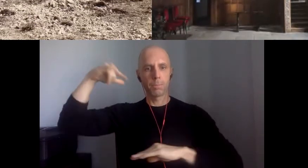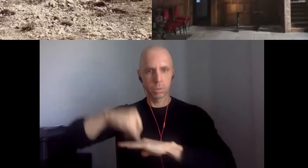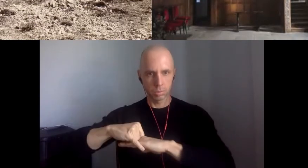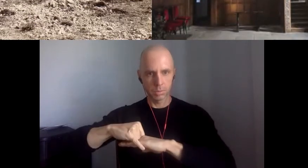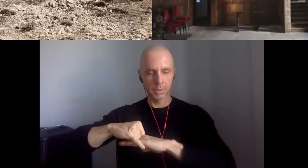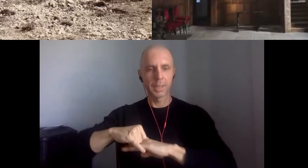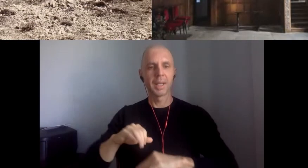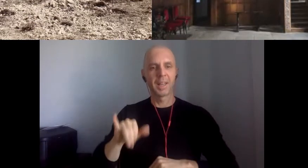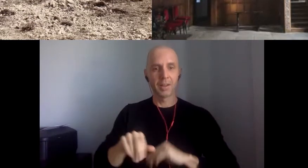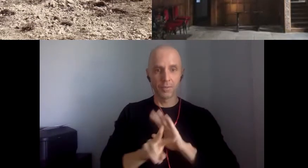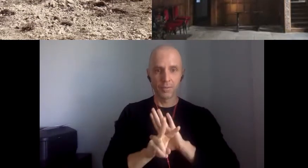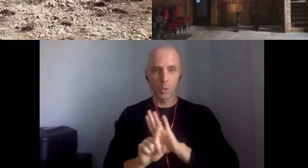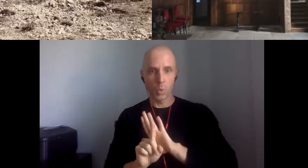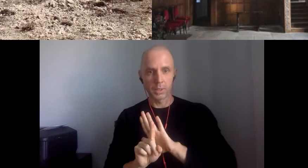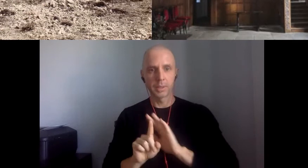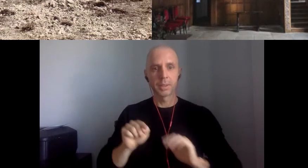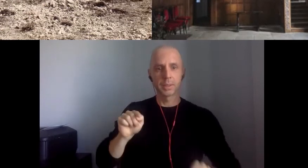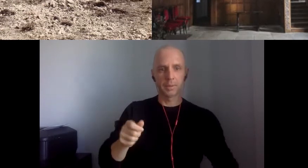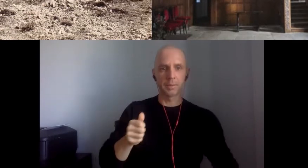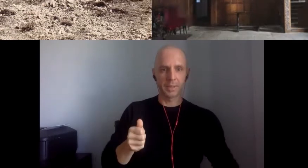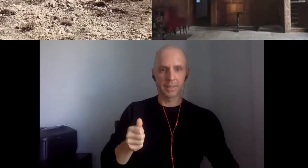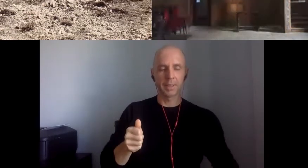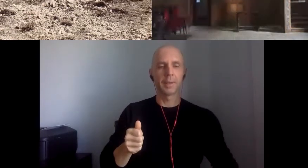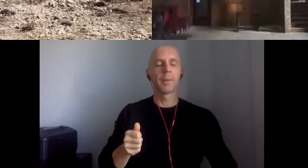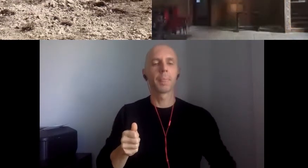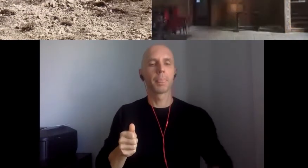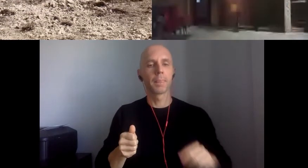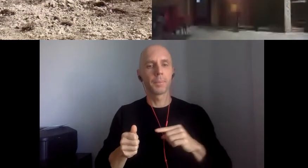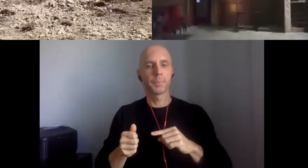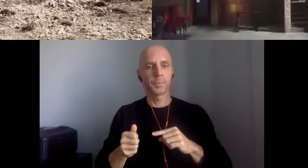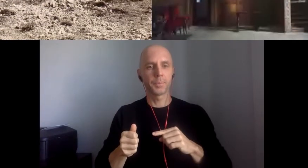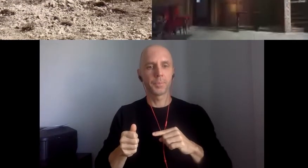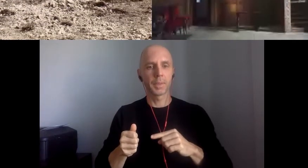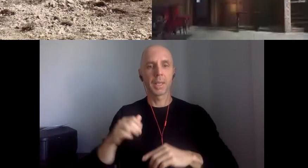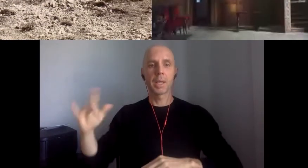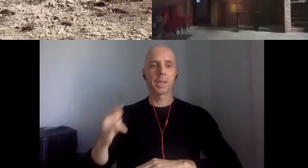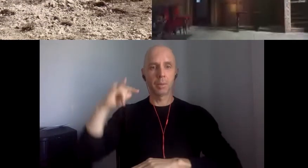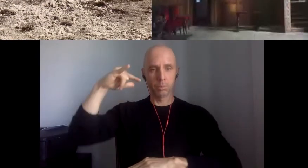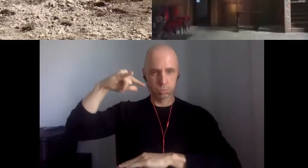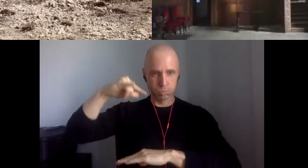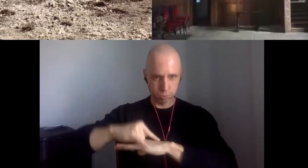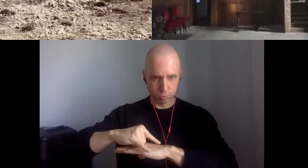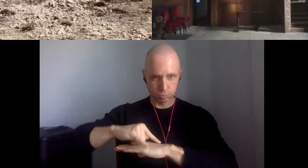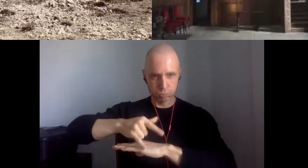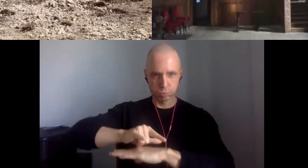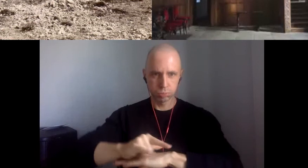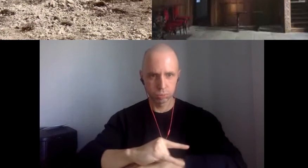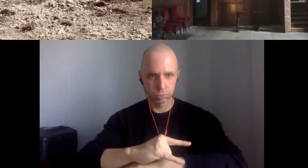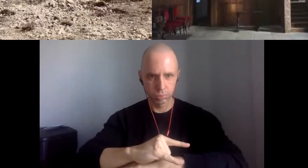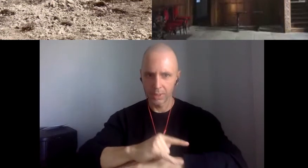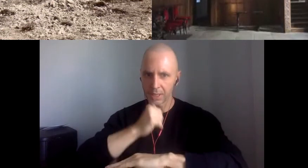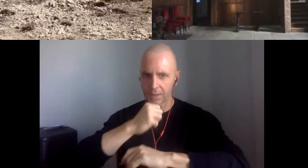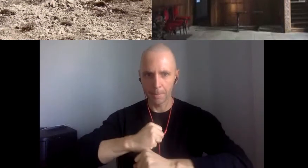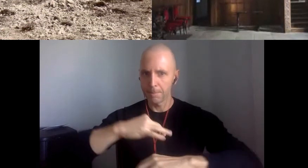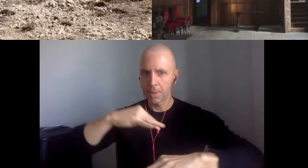they had a reserve fuse. So if they didn't go off on impact, they had a time fuse later. So you had to be very, very careful. It could